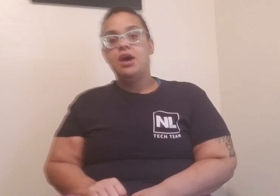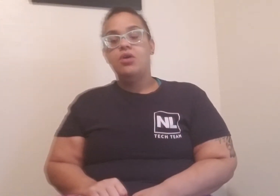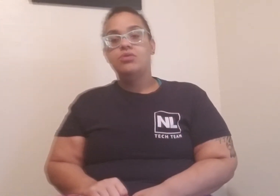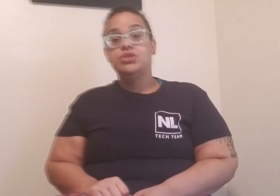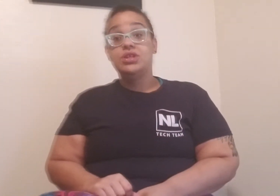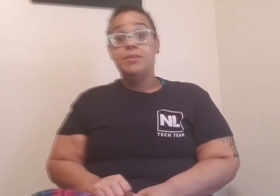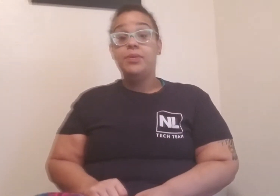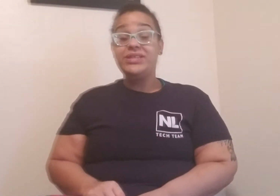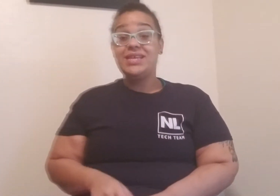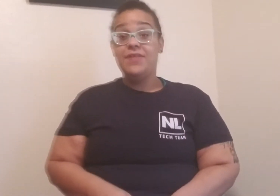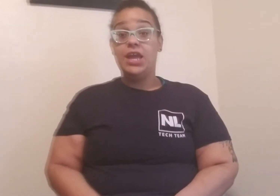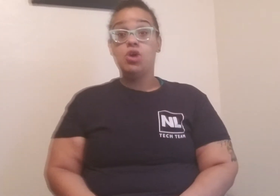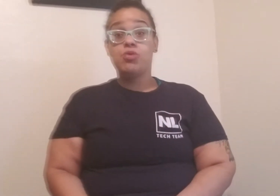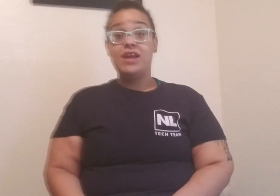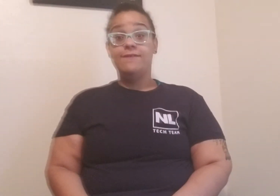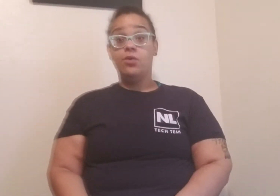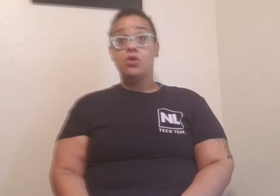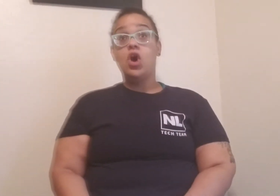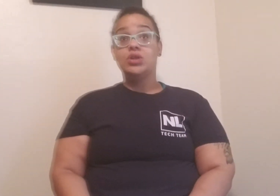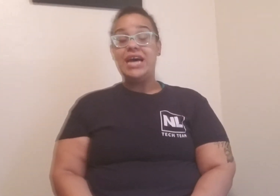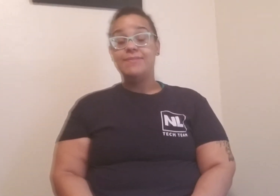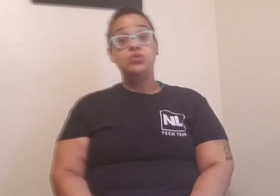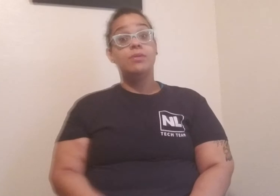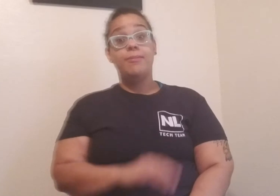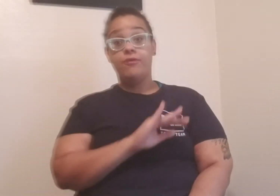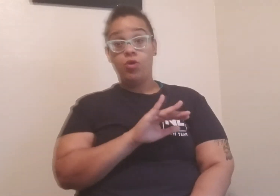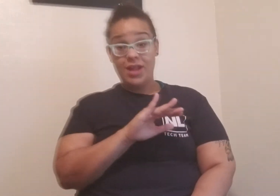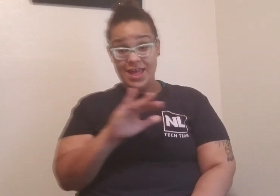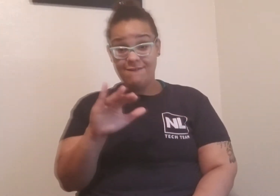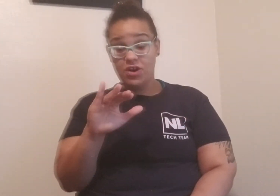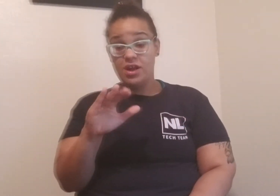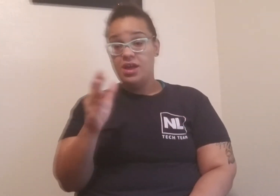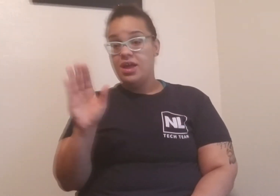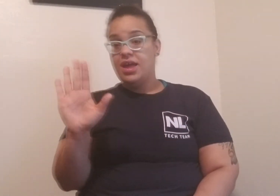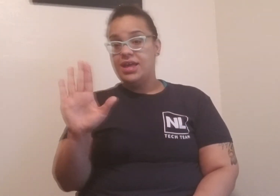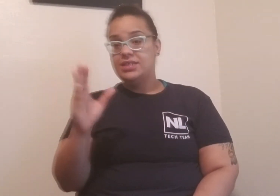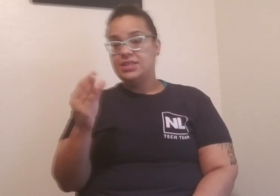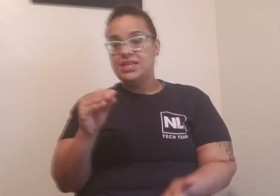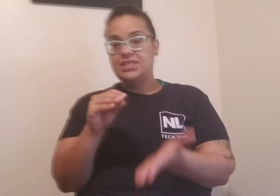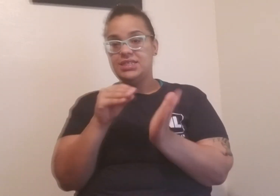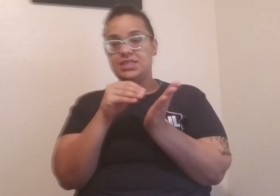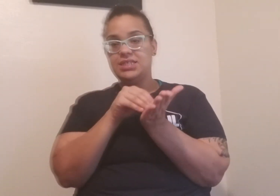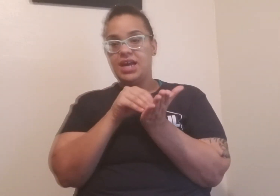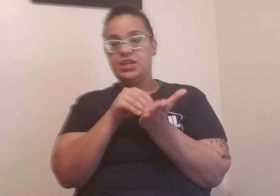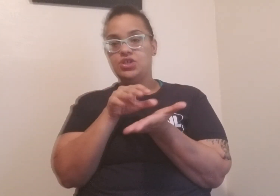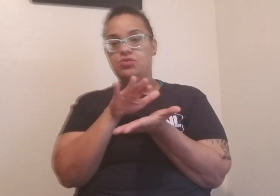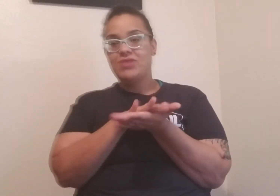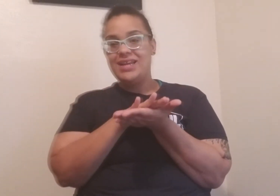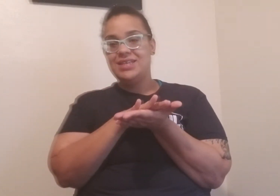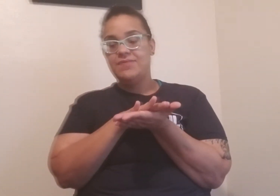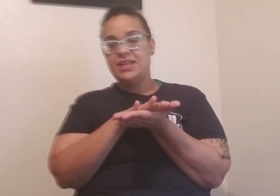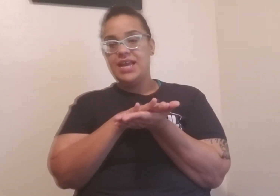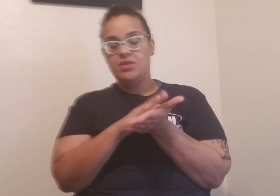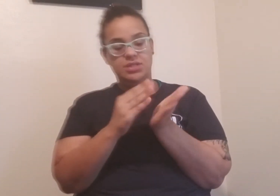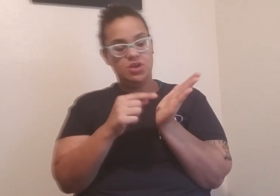So to put something in your brain for all time to remember forever this is the sign to write something down. So you're